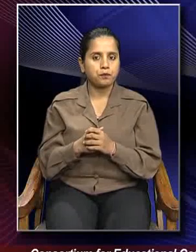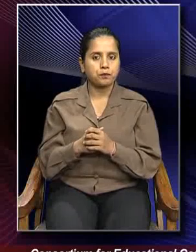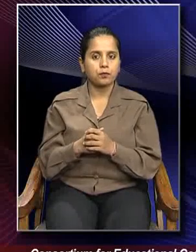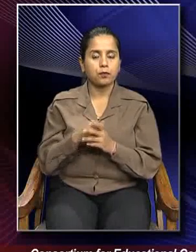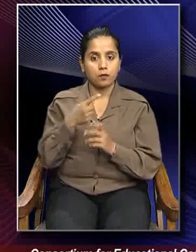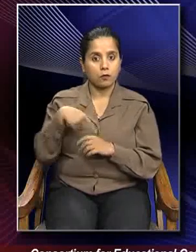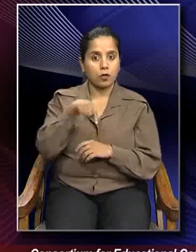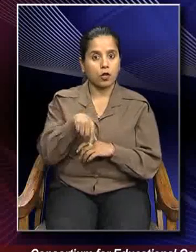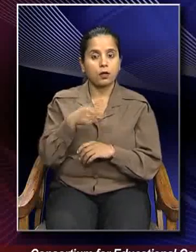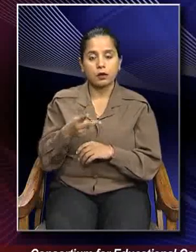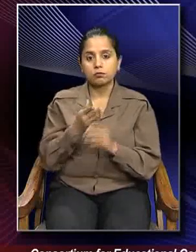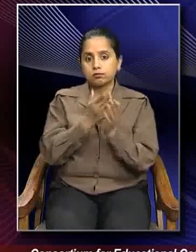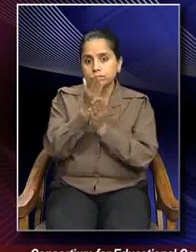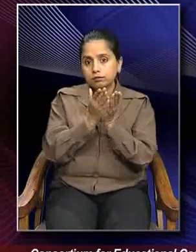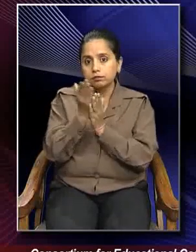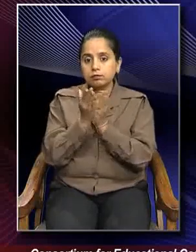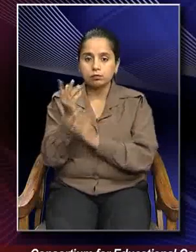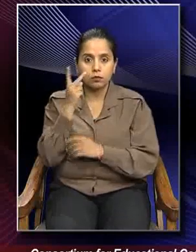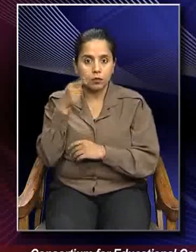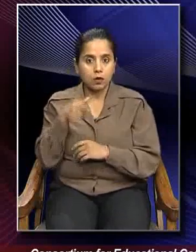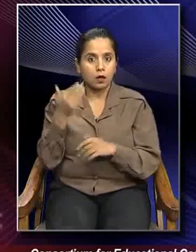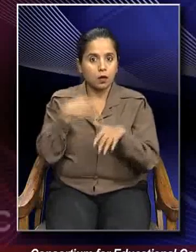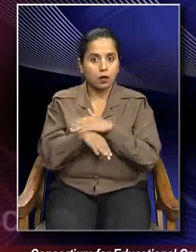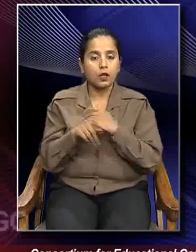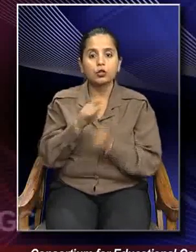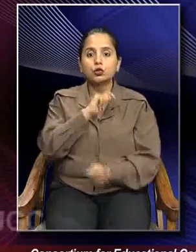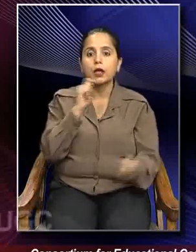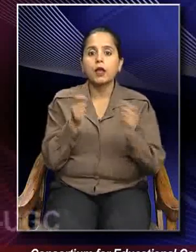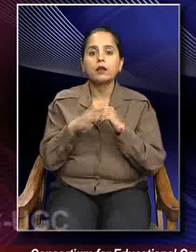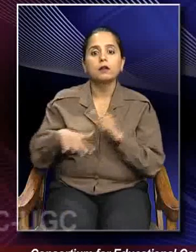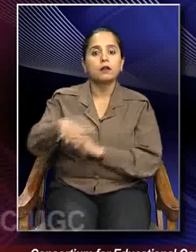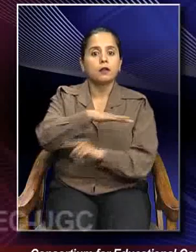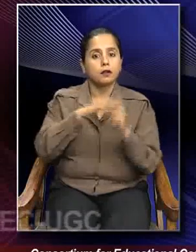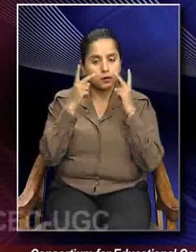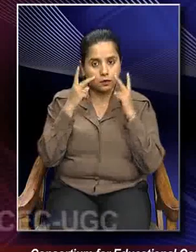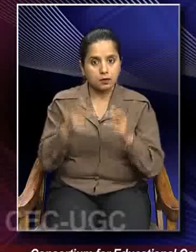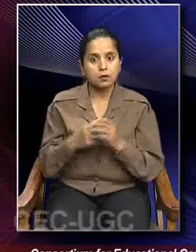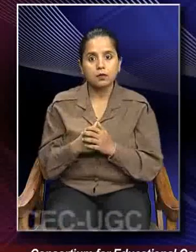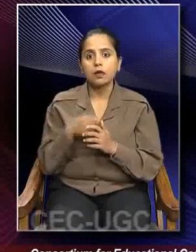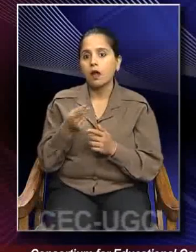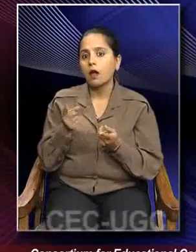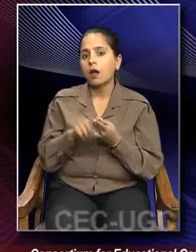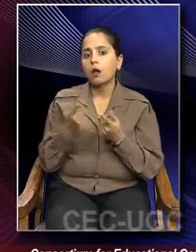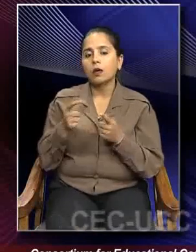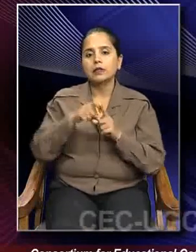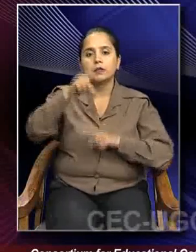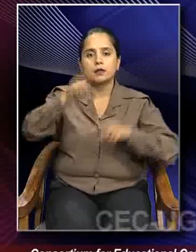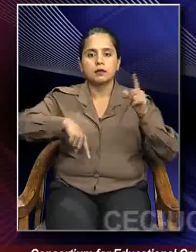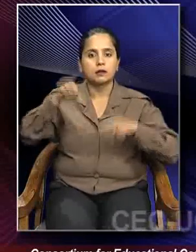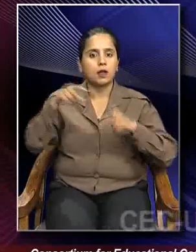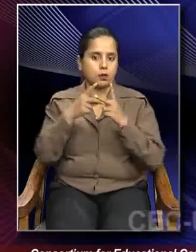As modes, it undergoes change and becomes diverse.